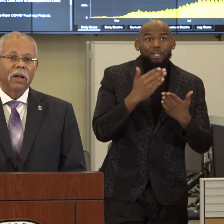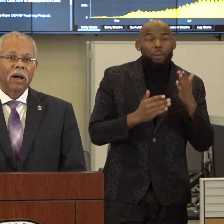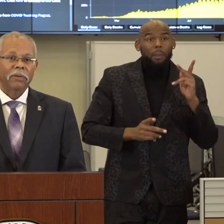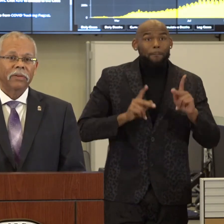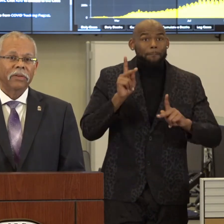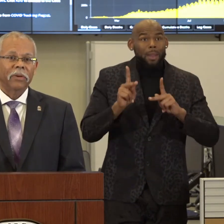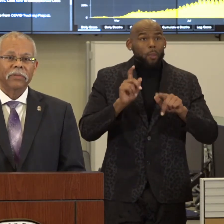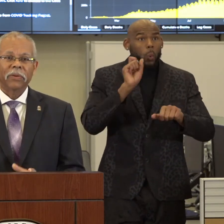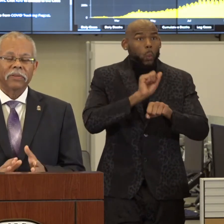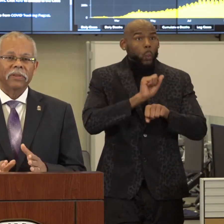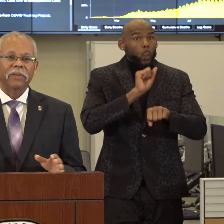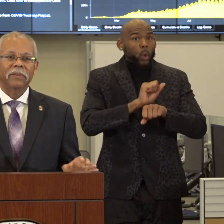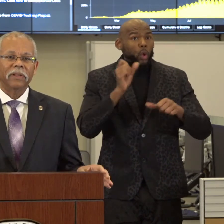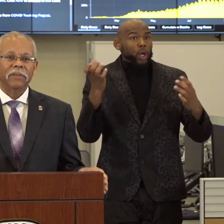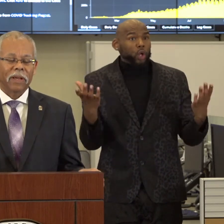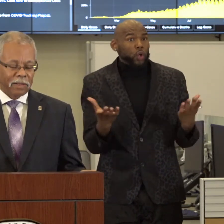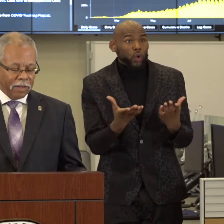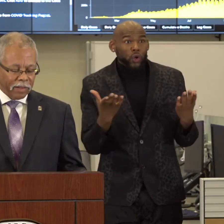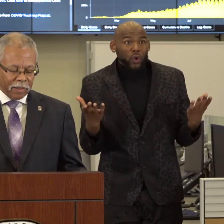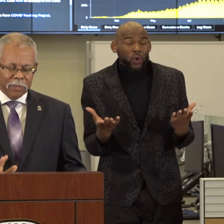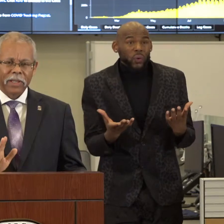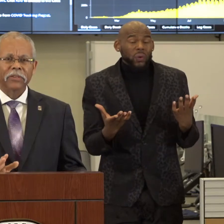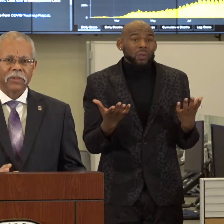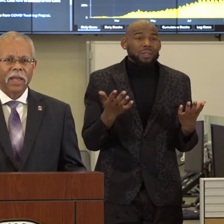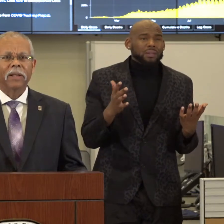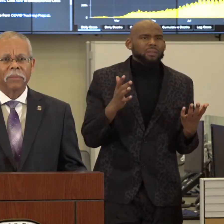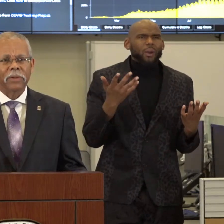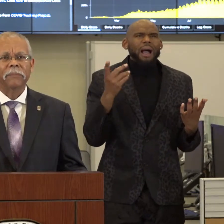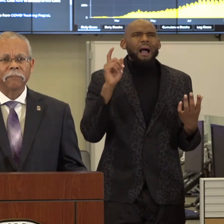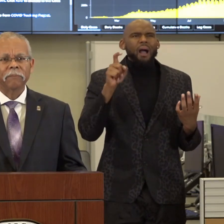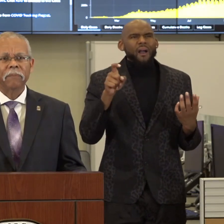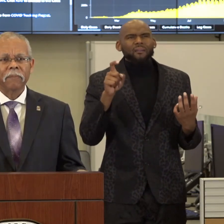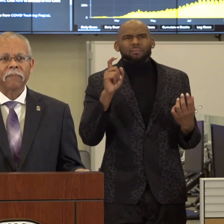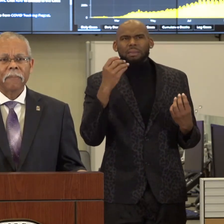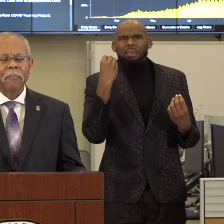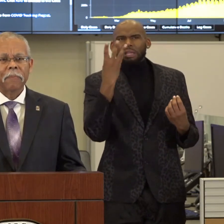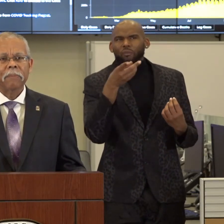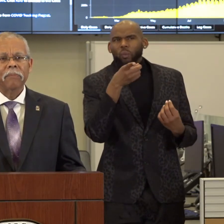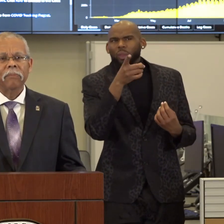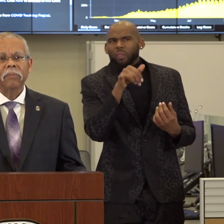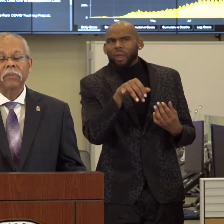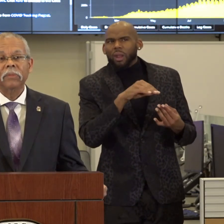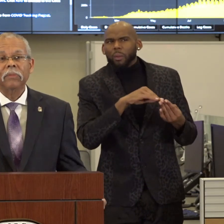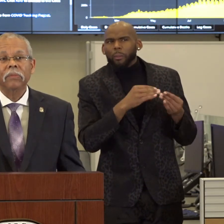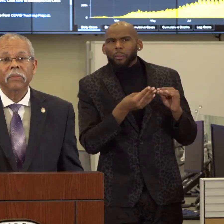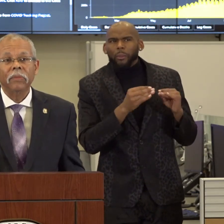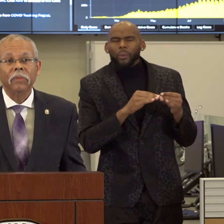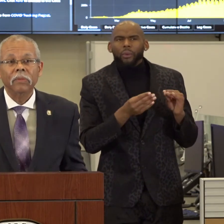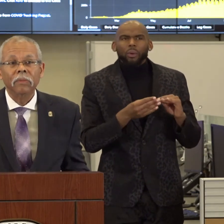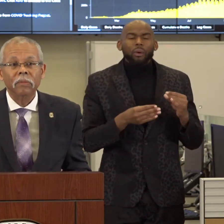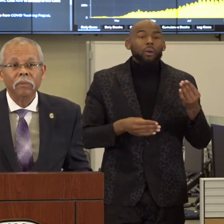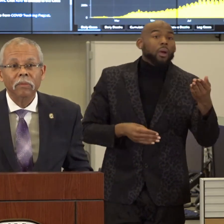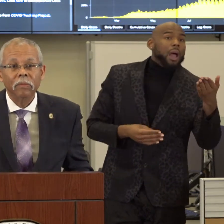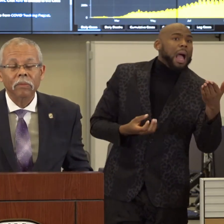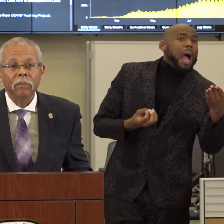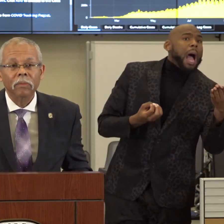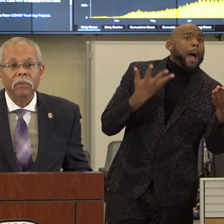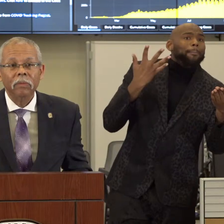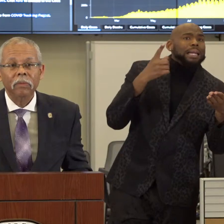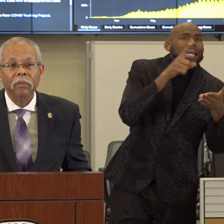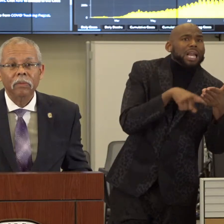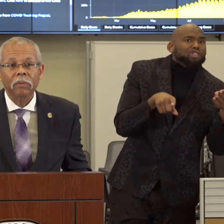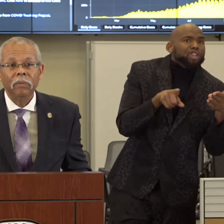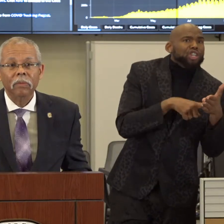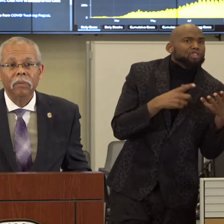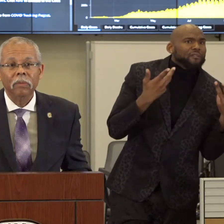here, so it's that's. Let me get you that number. Yeah, but like how many have you all had to cancel, and how many of